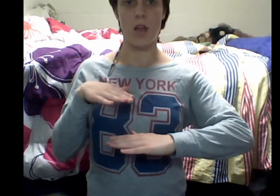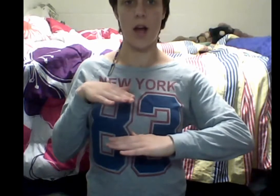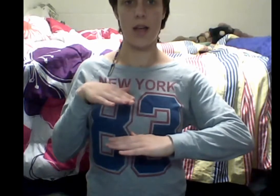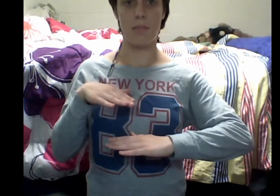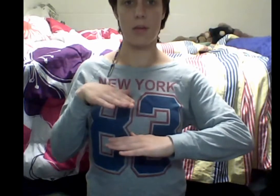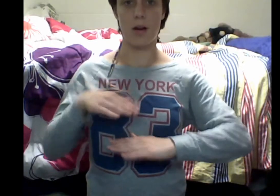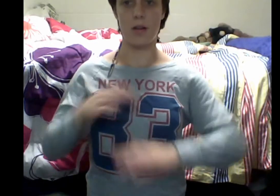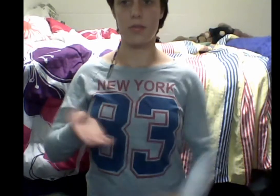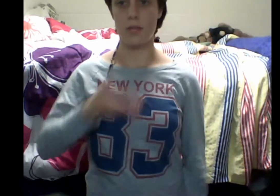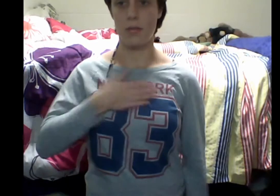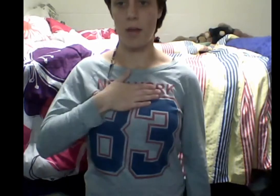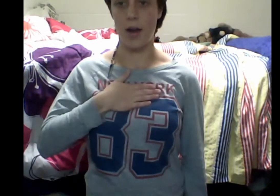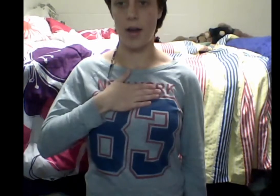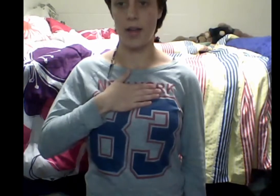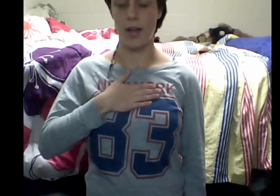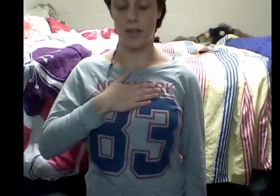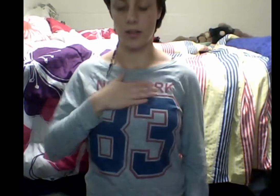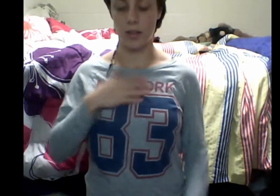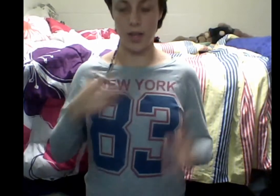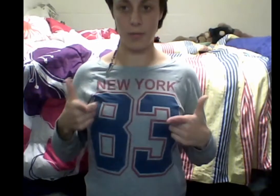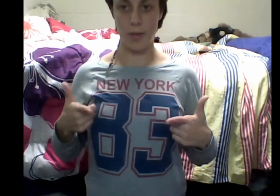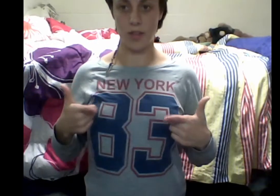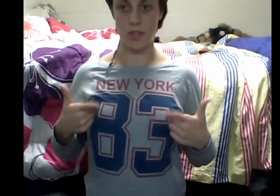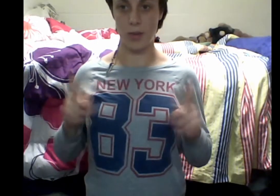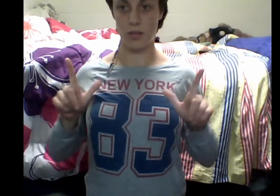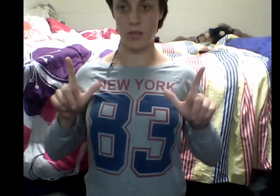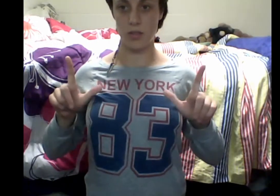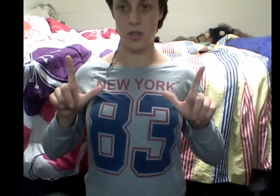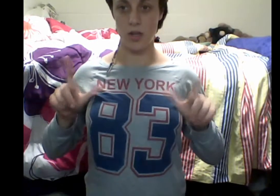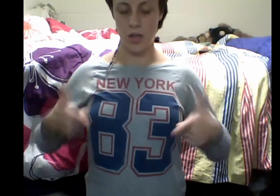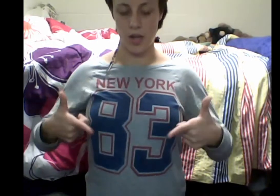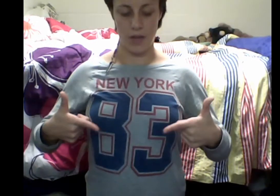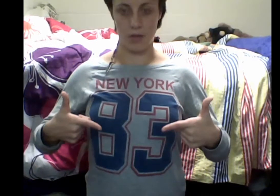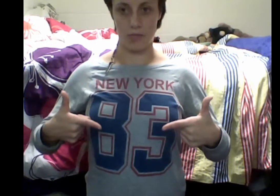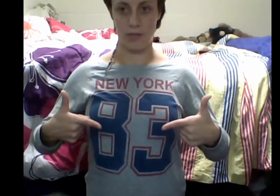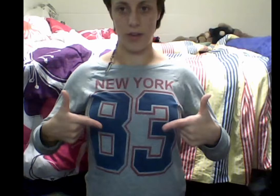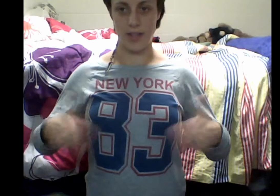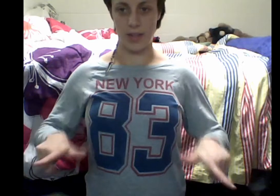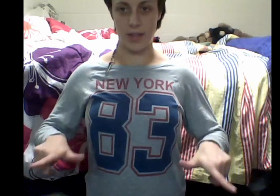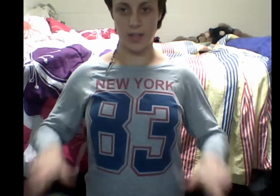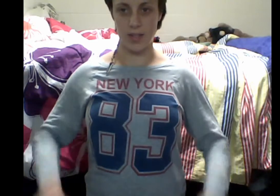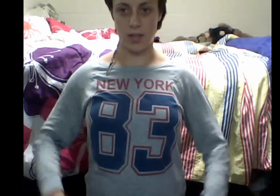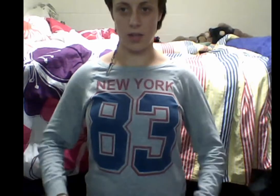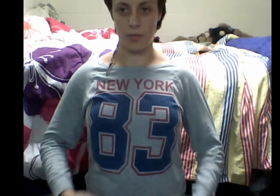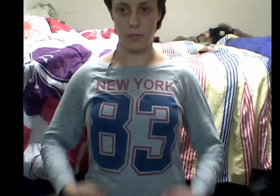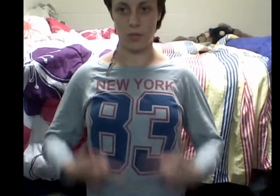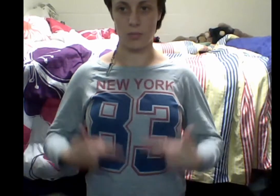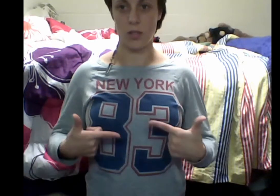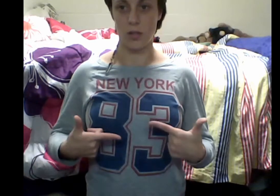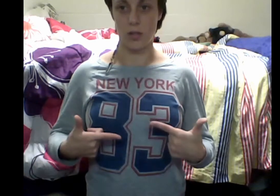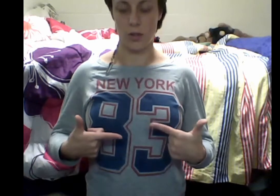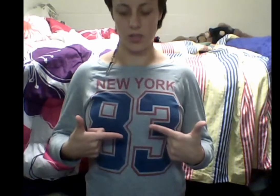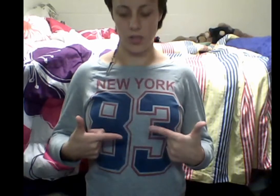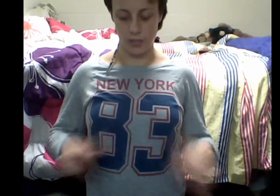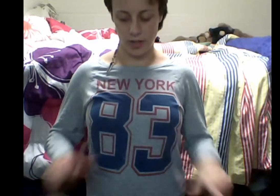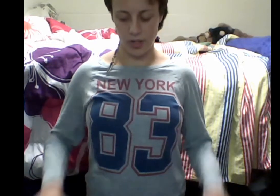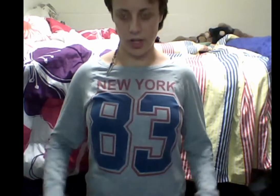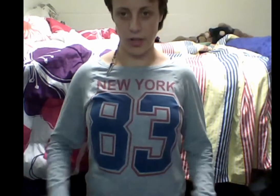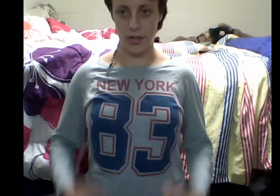High above my, then life, you're making two L's, having them face down like this, and then come from your stomach-ish area